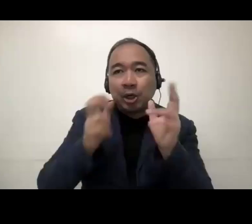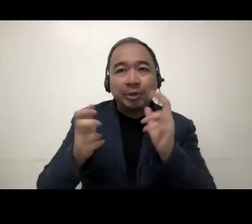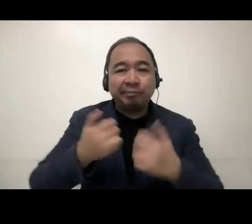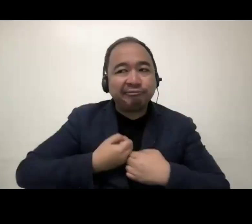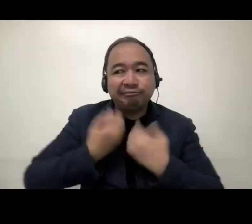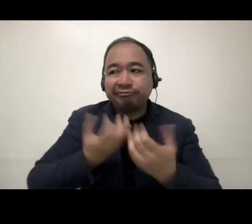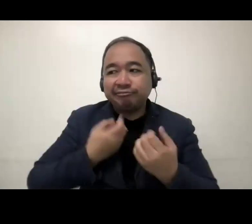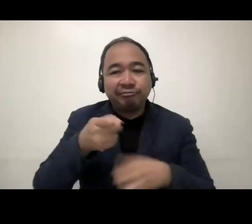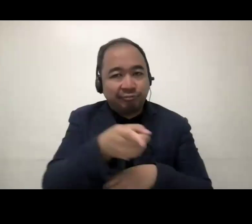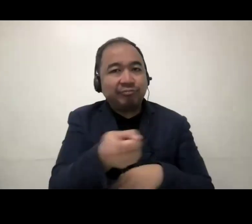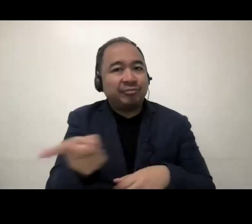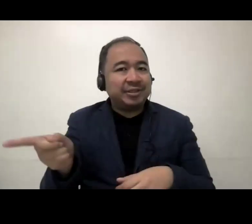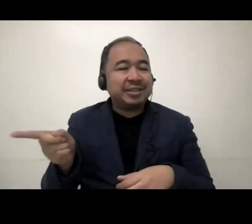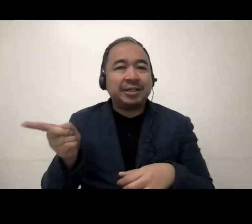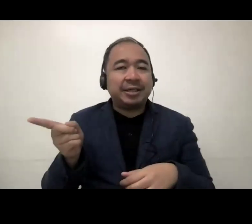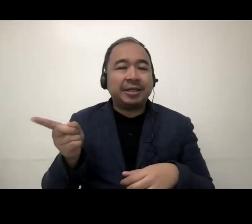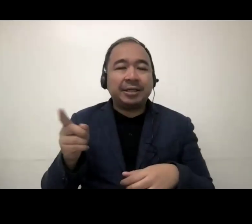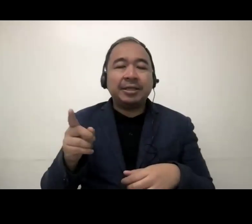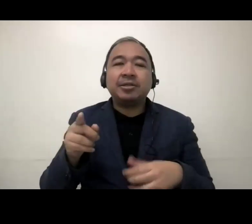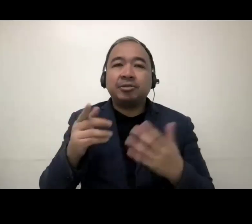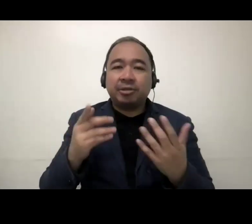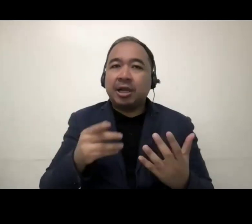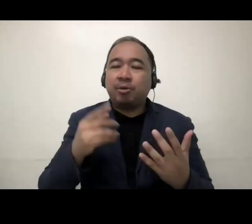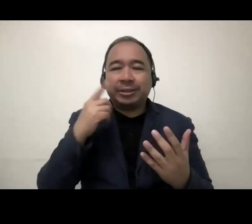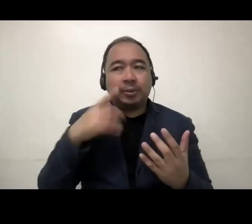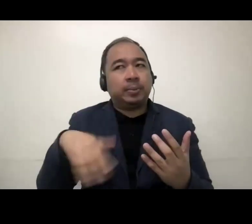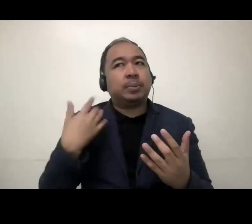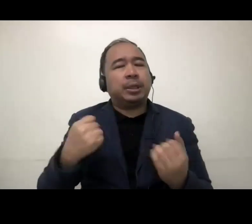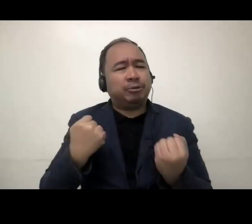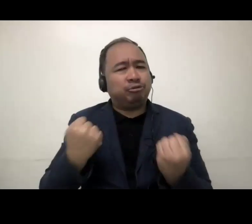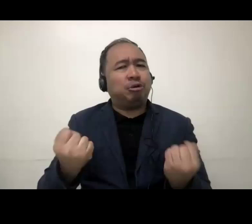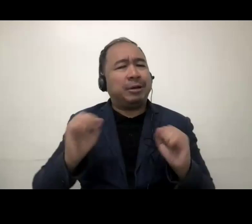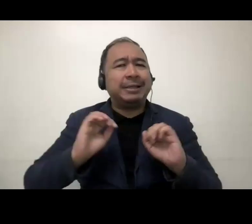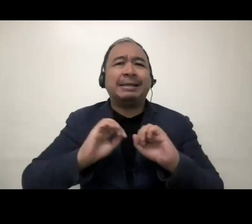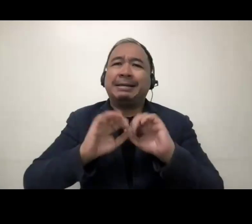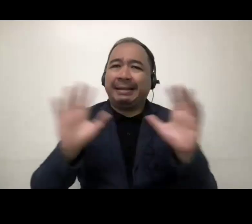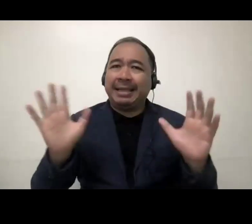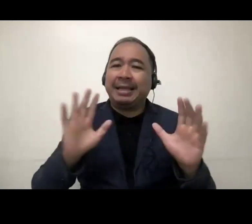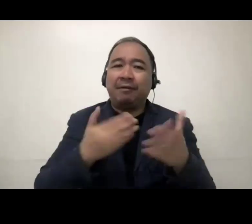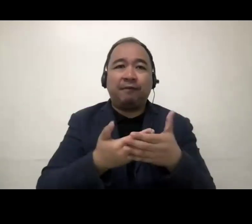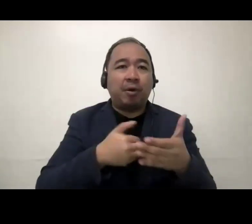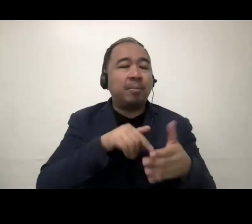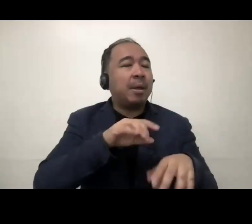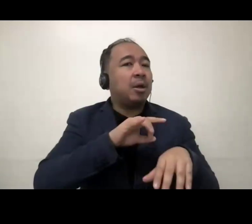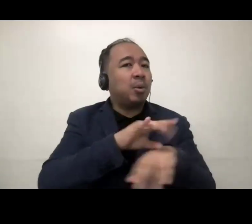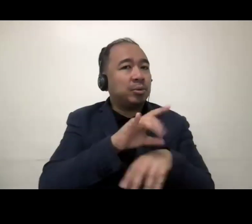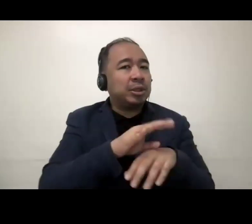now are coming through loud and strong in some of the consultations that we are hearing as well.